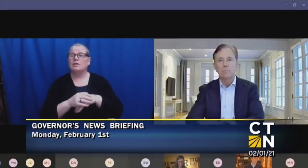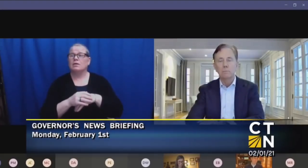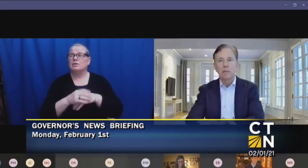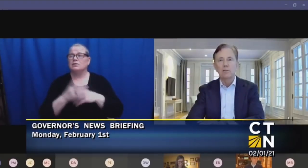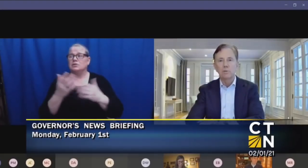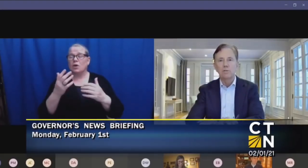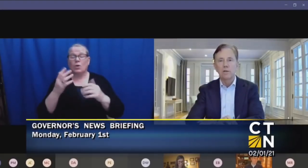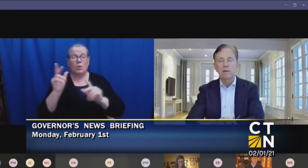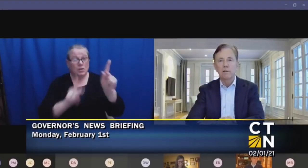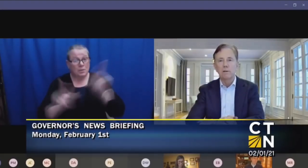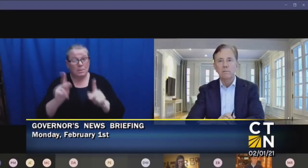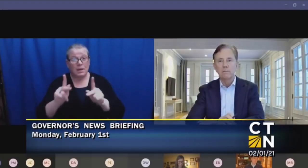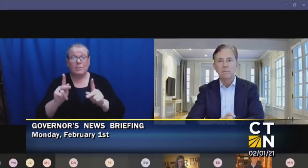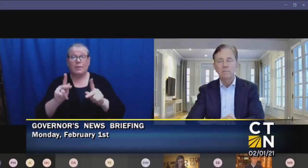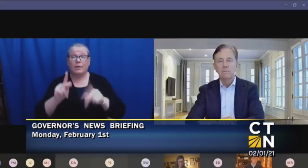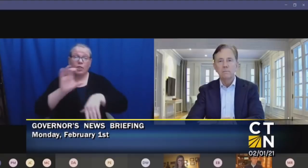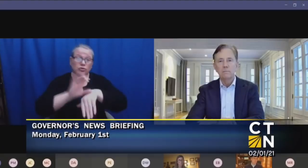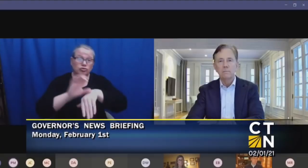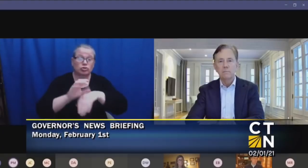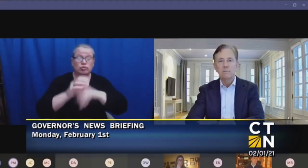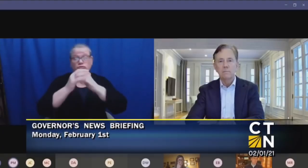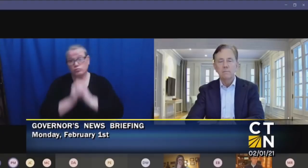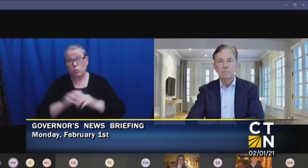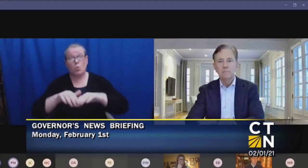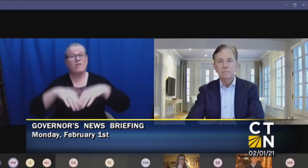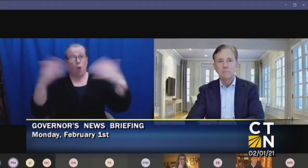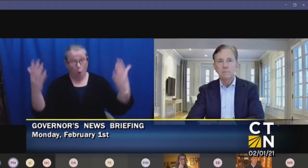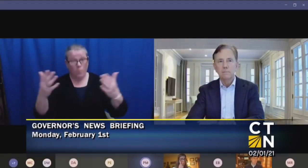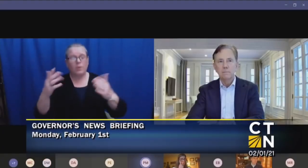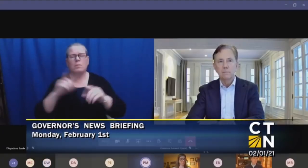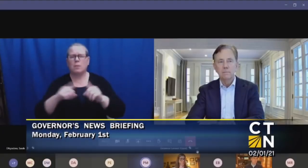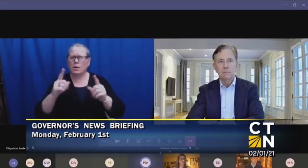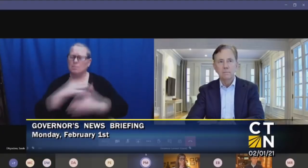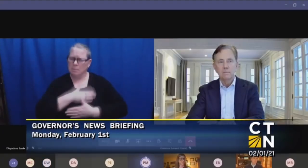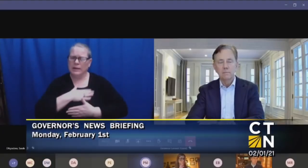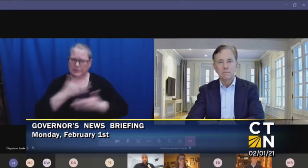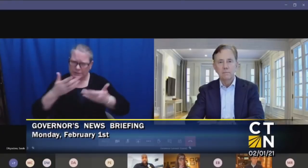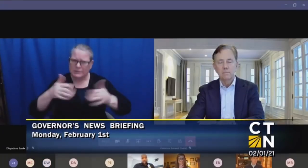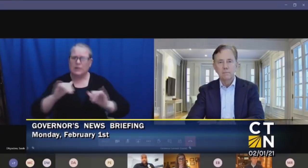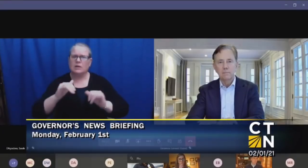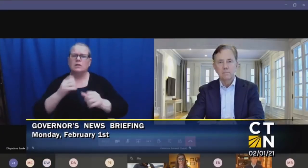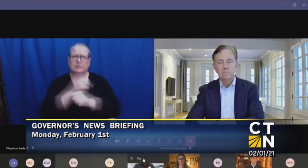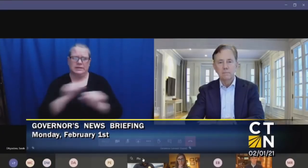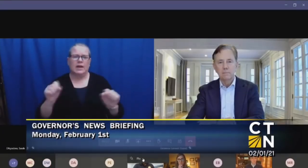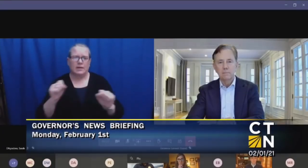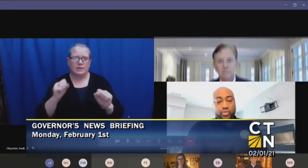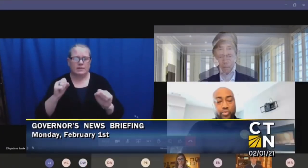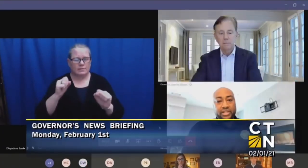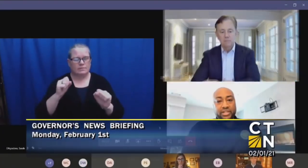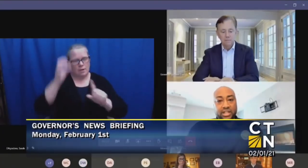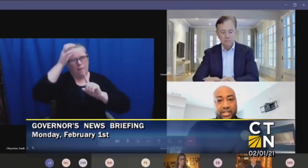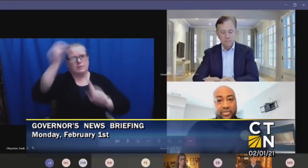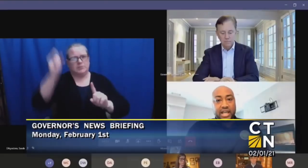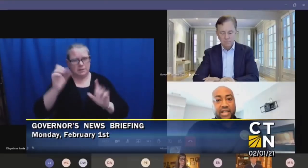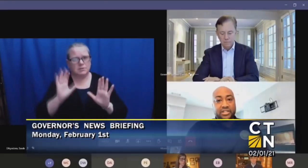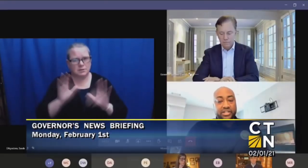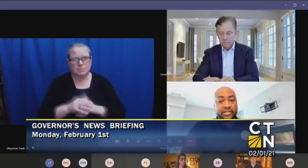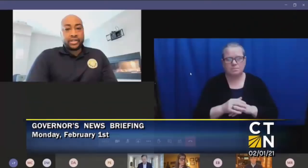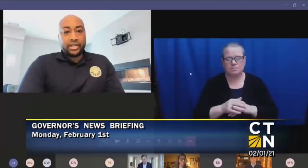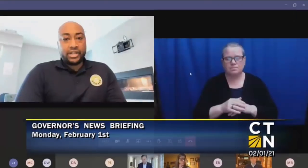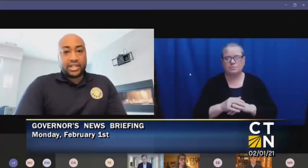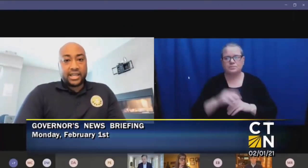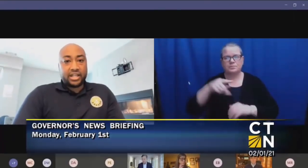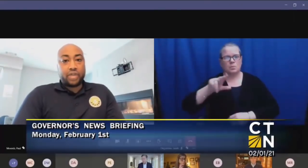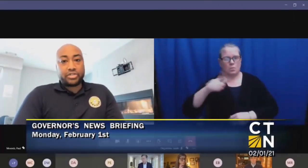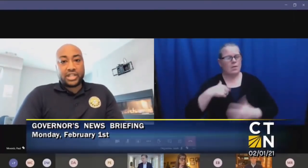of worship, but let's do it safely. Yeah, and I'll also add to the governor's comment. There was legal